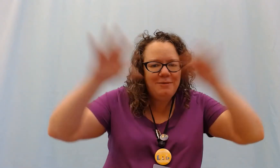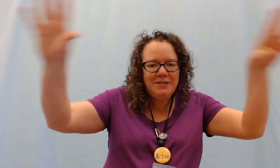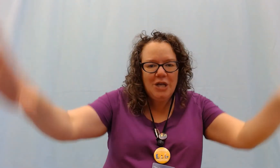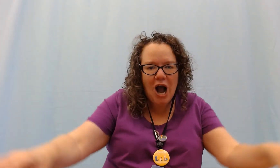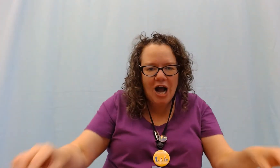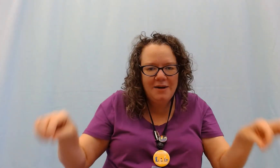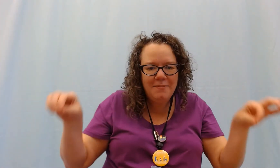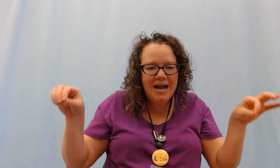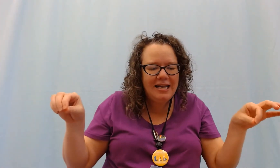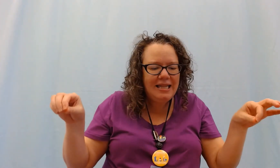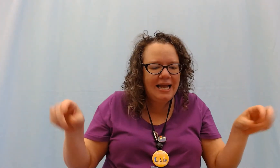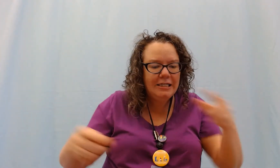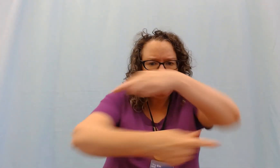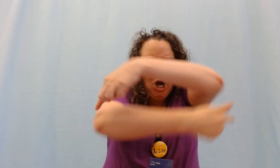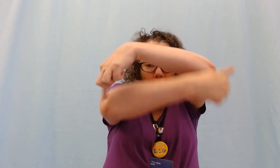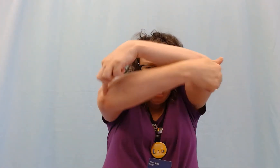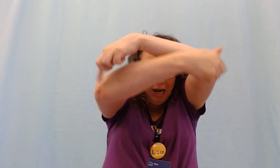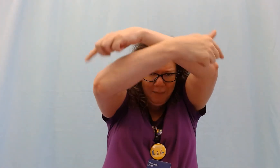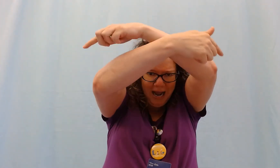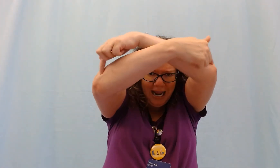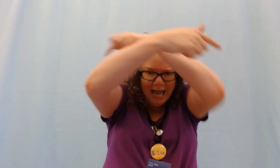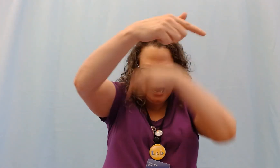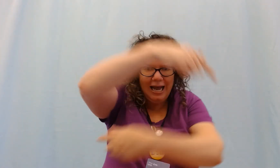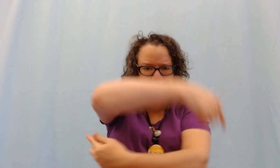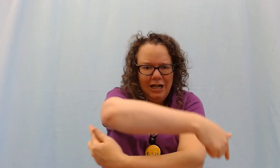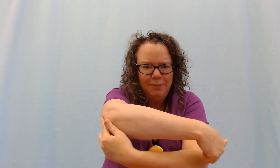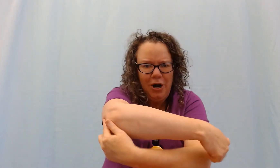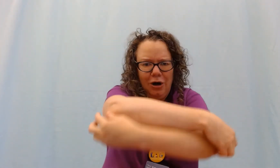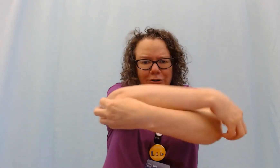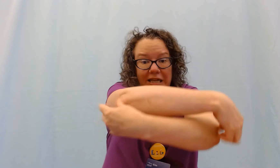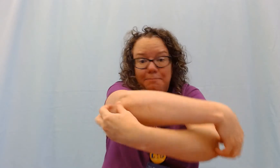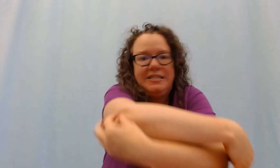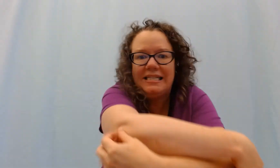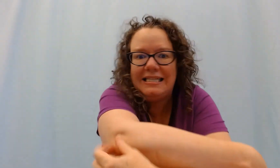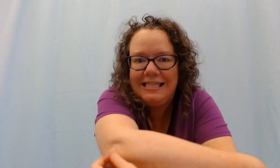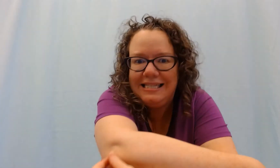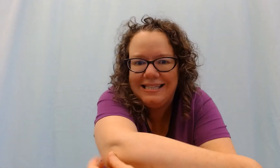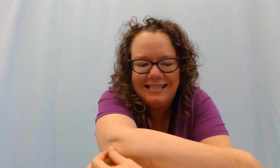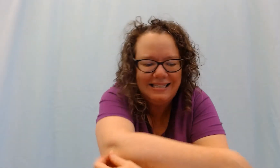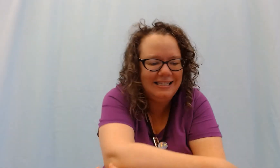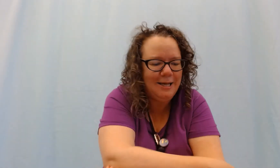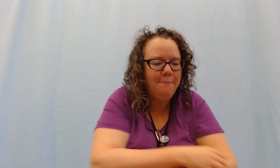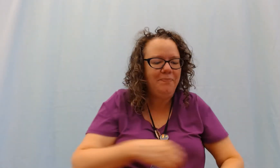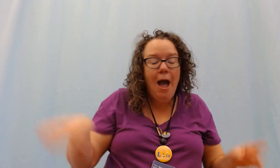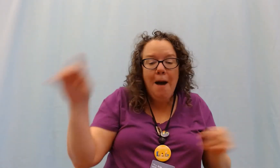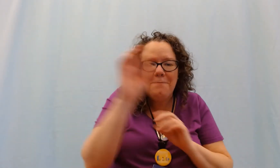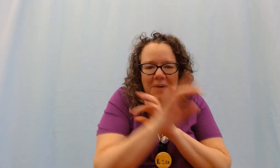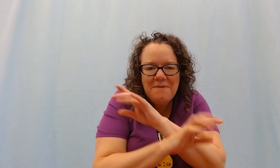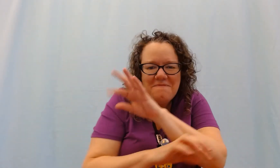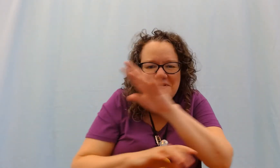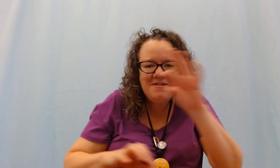arms, on my legs, on my elbows. Bzzz.